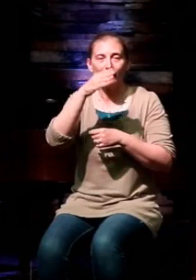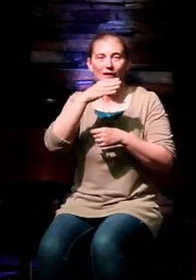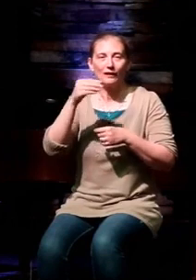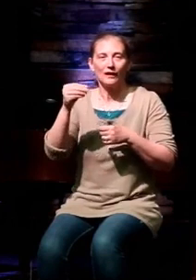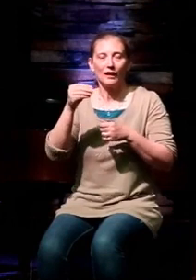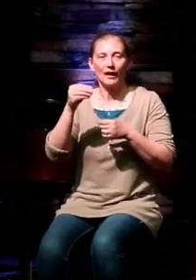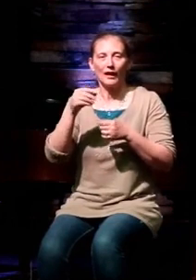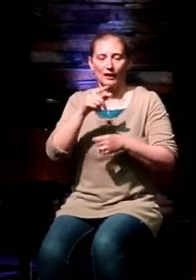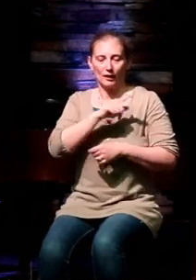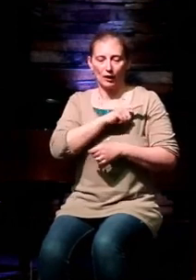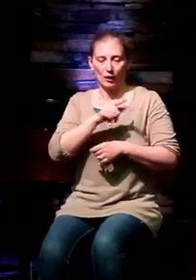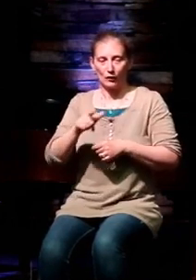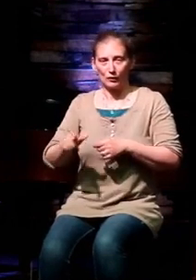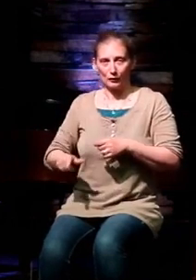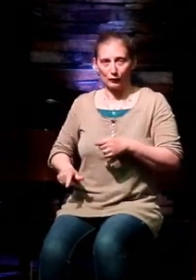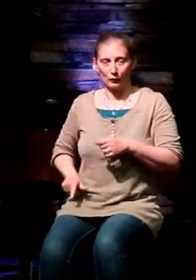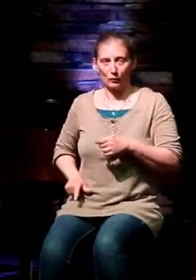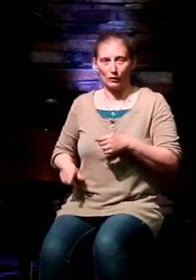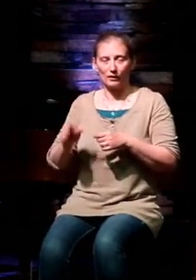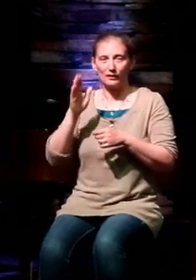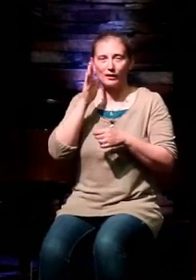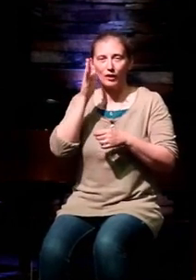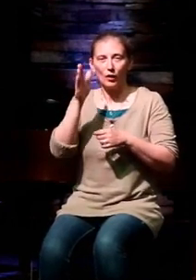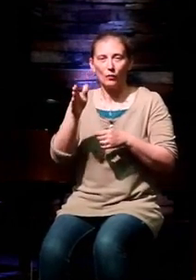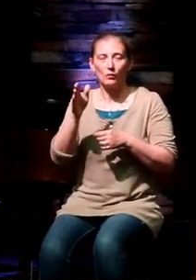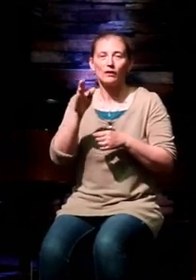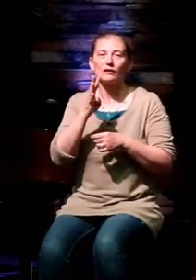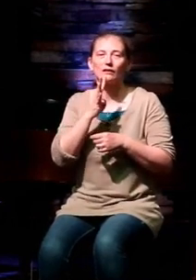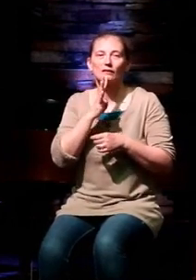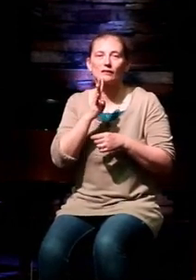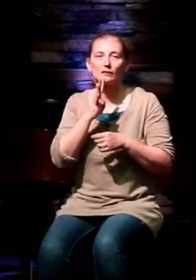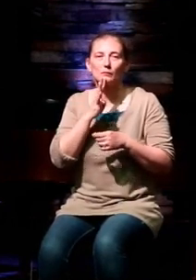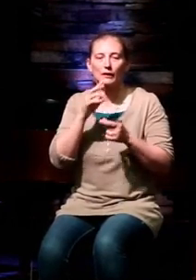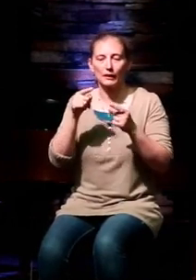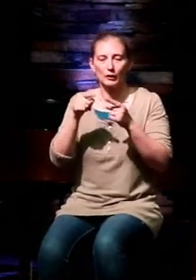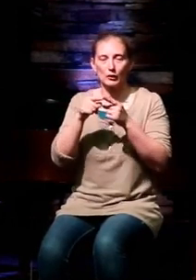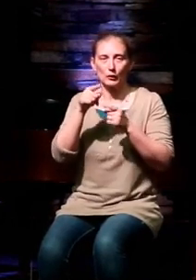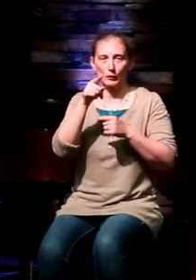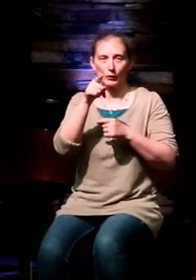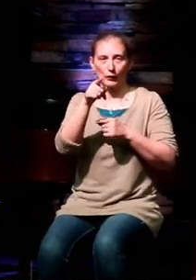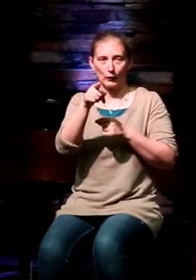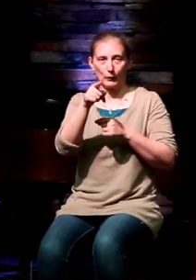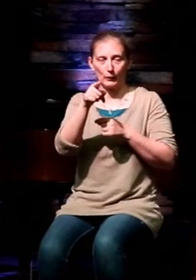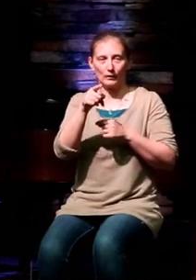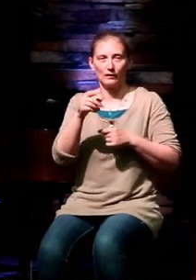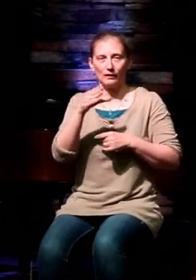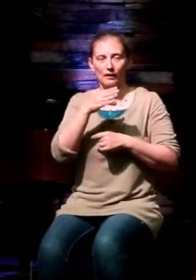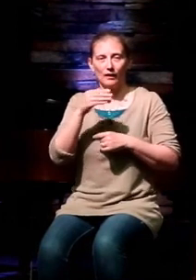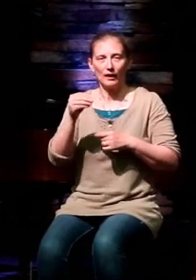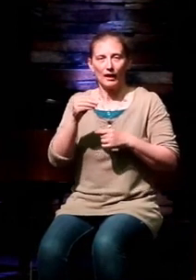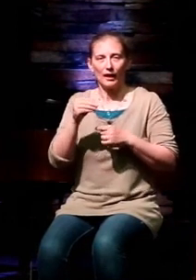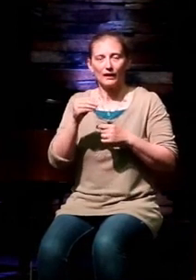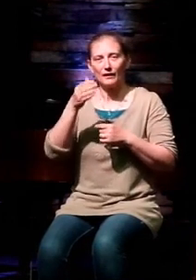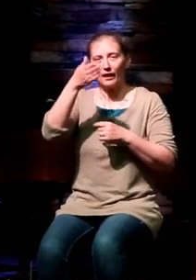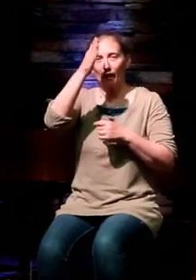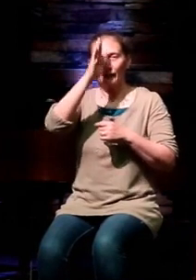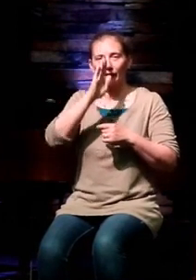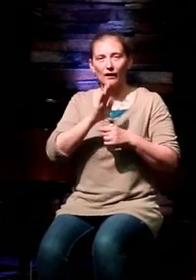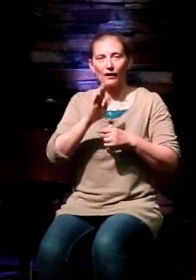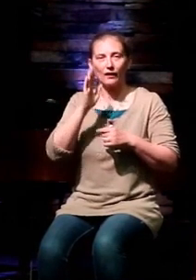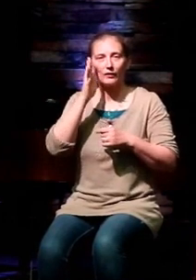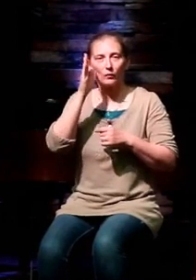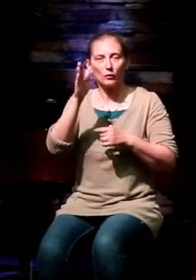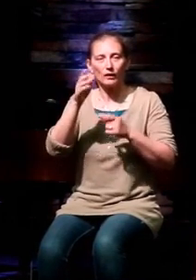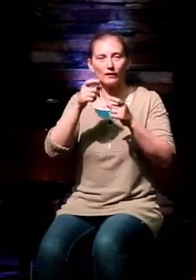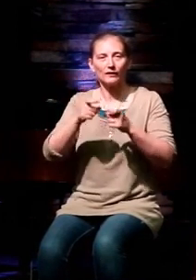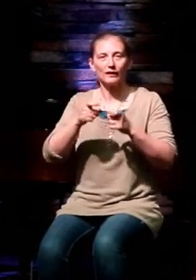And the Lord, a lot of times when you're in that prayer time, He'll tell you, you need to steer clear of that conversation. You need to steer clear of that group of